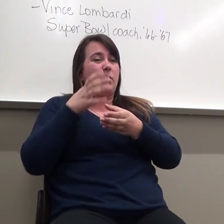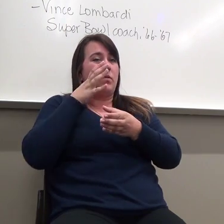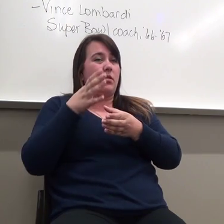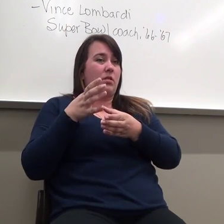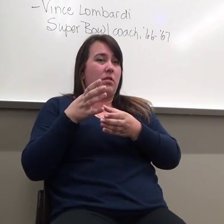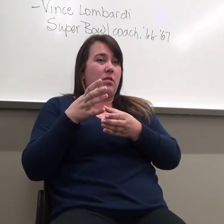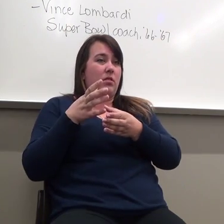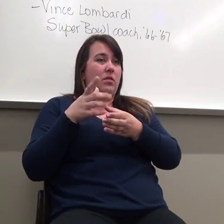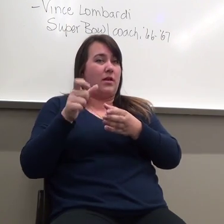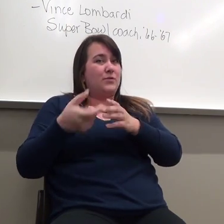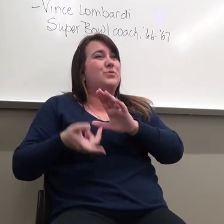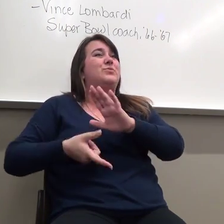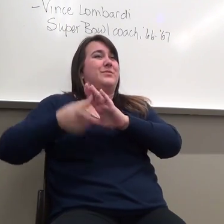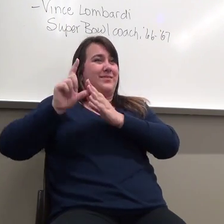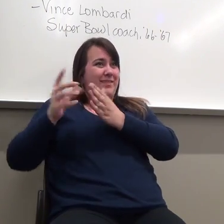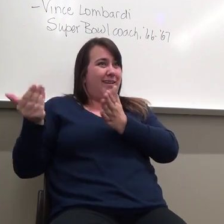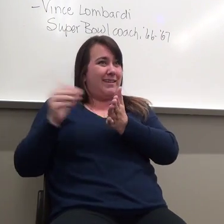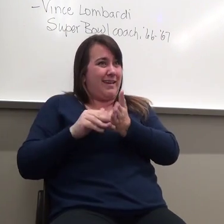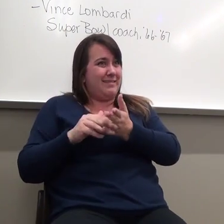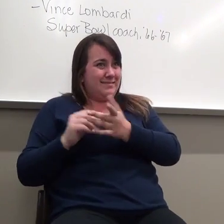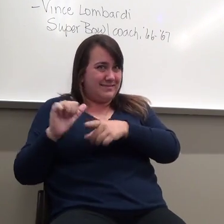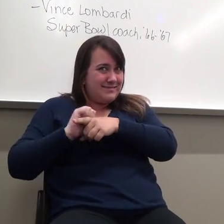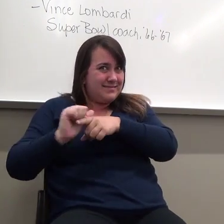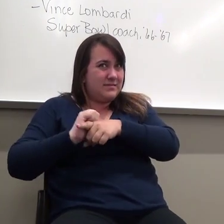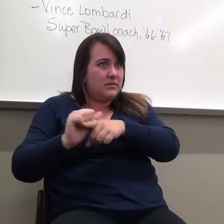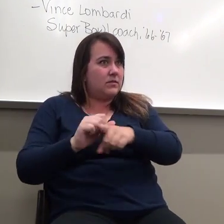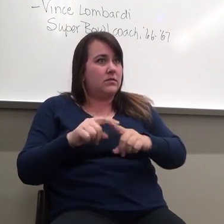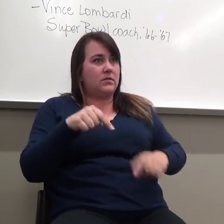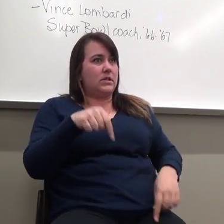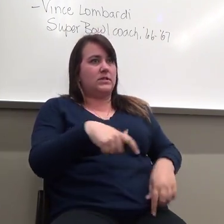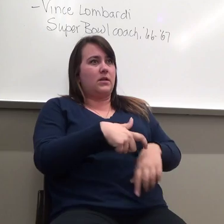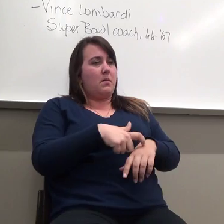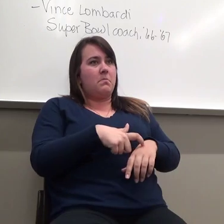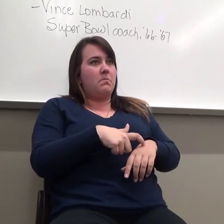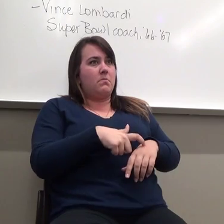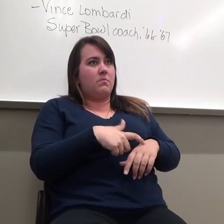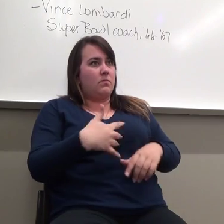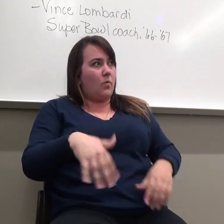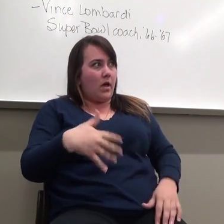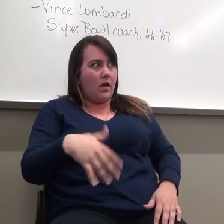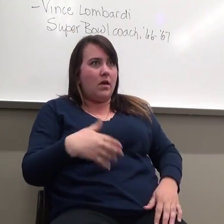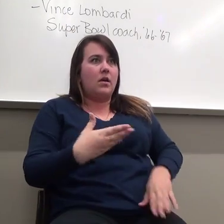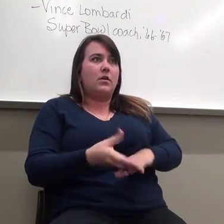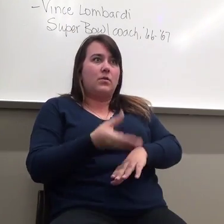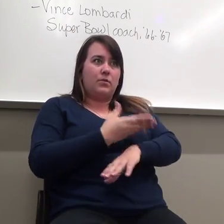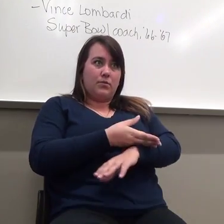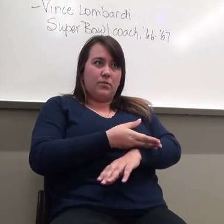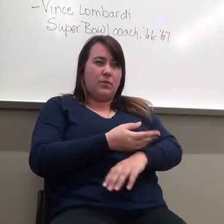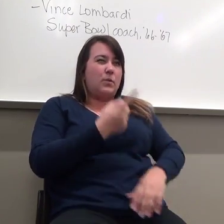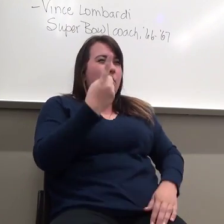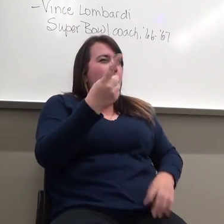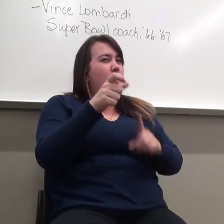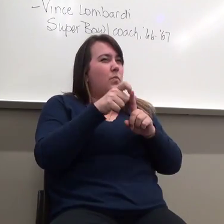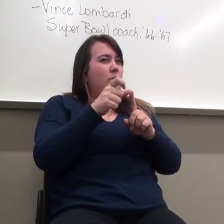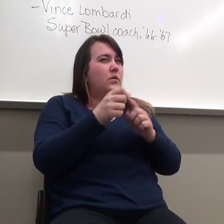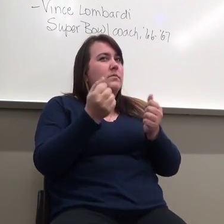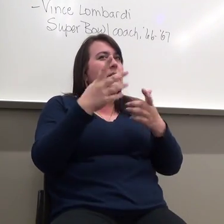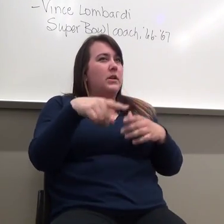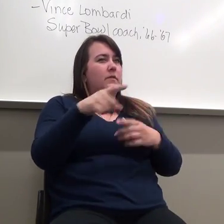we need to go over. But there's one word that we need to